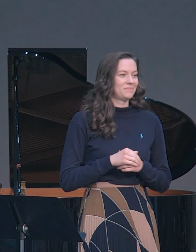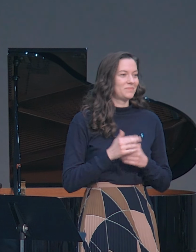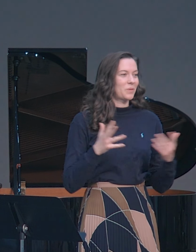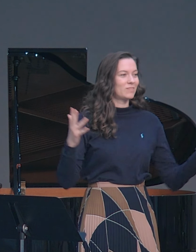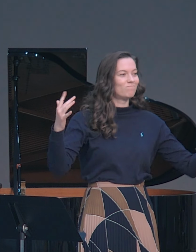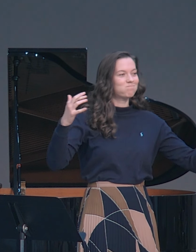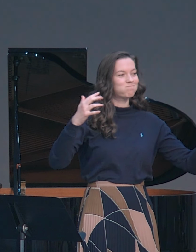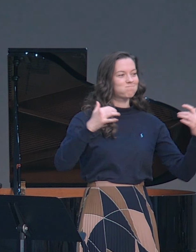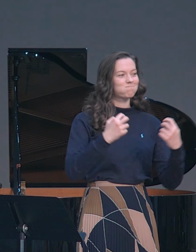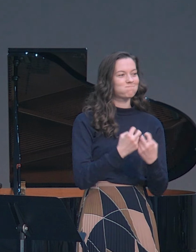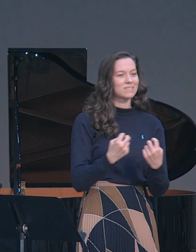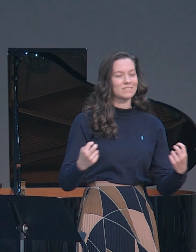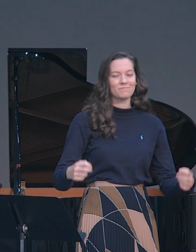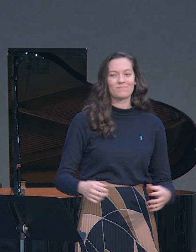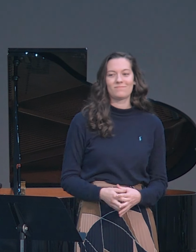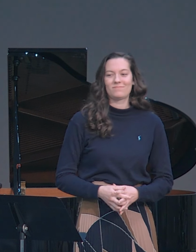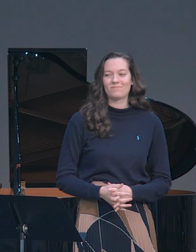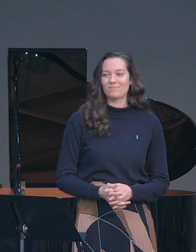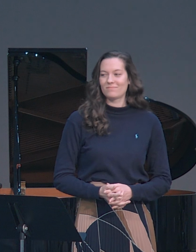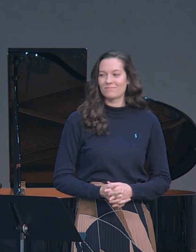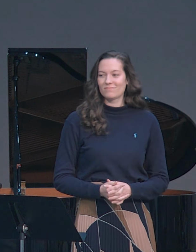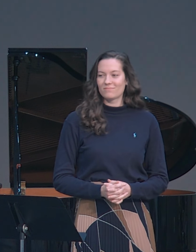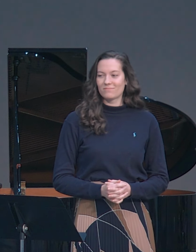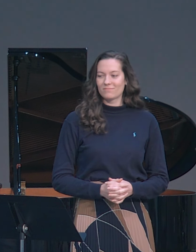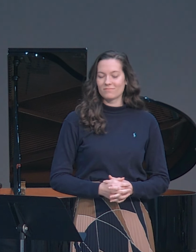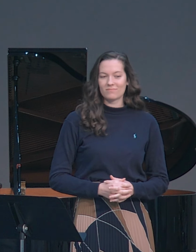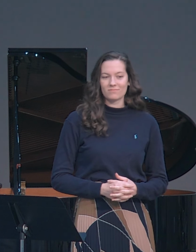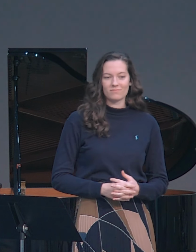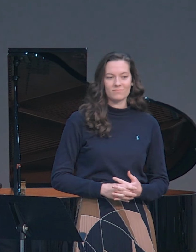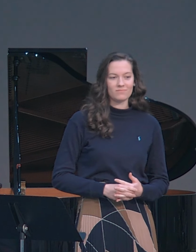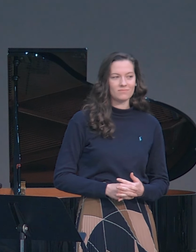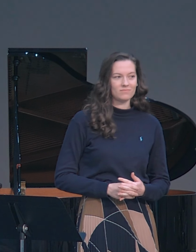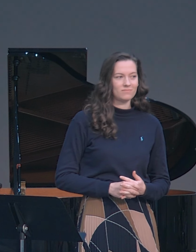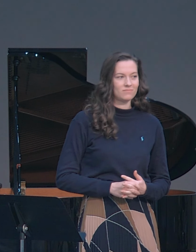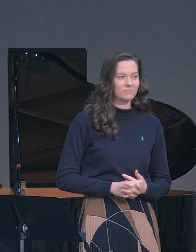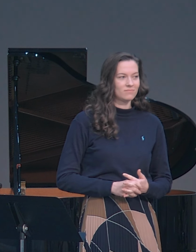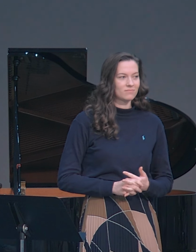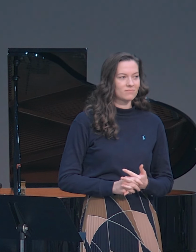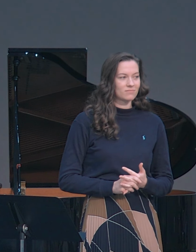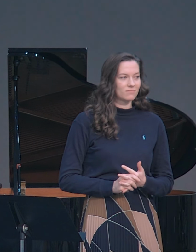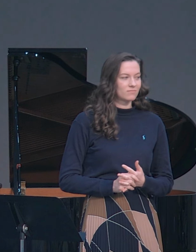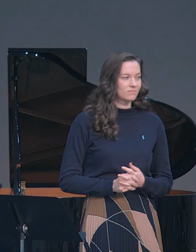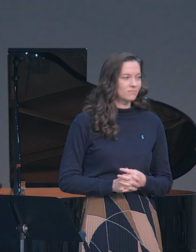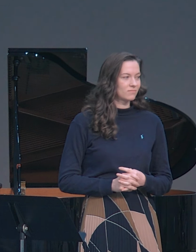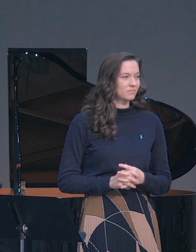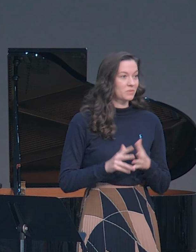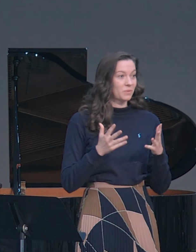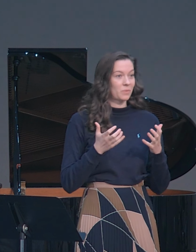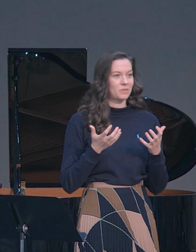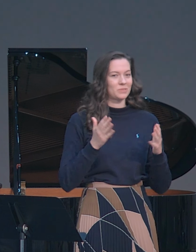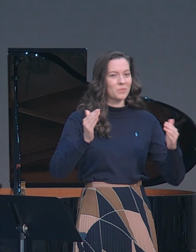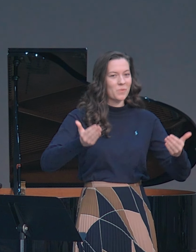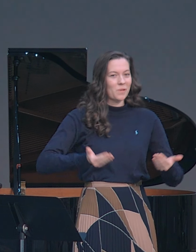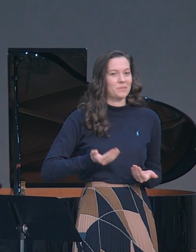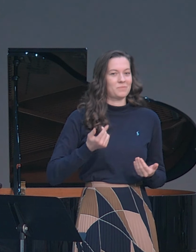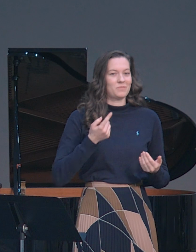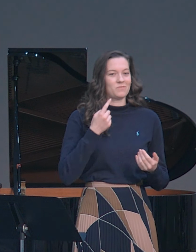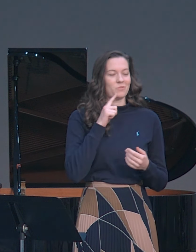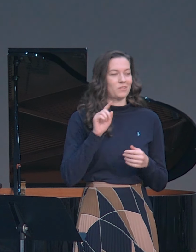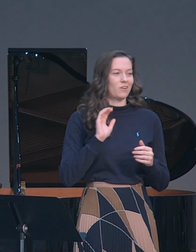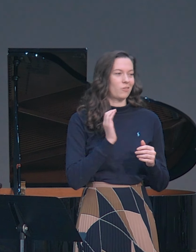In for our worship service this morning. We want to welcome you to our worship this morning here at